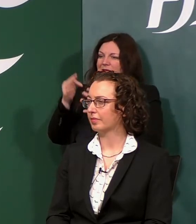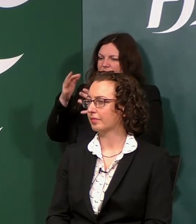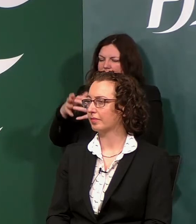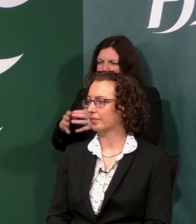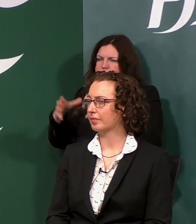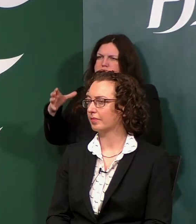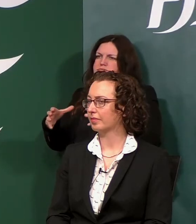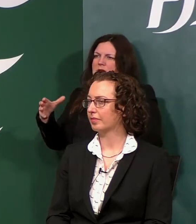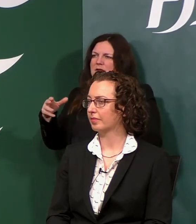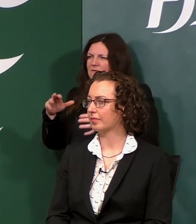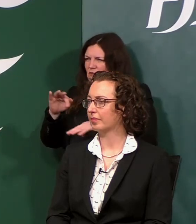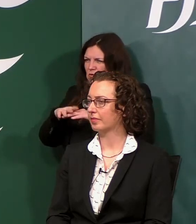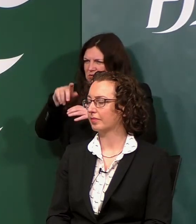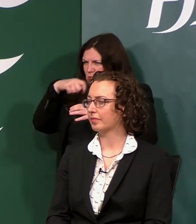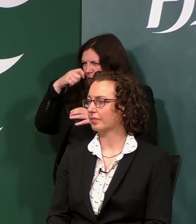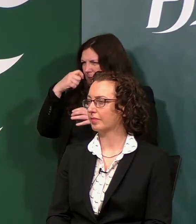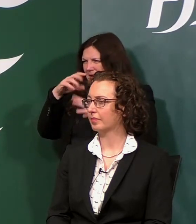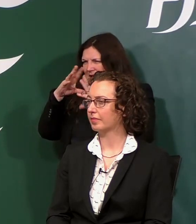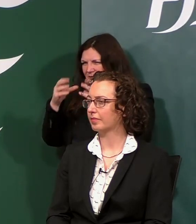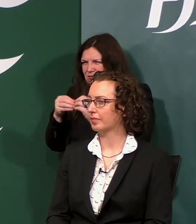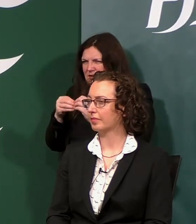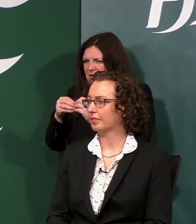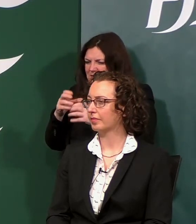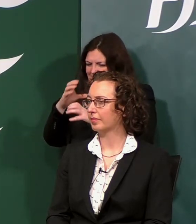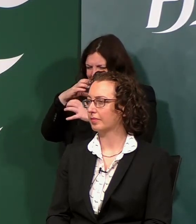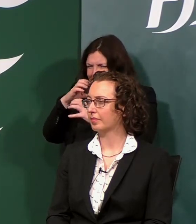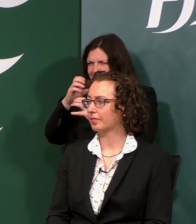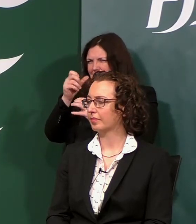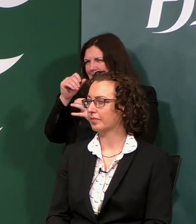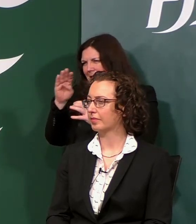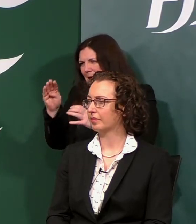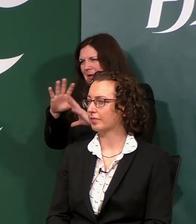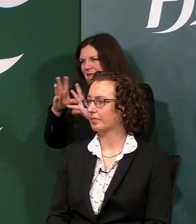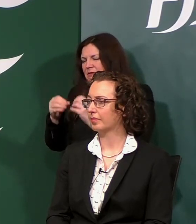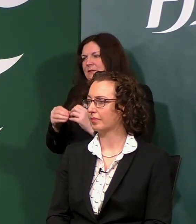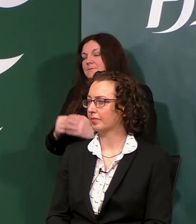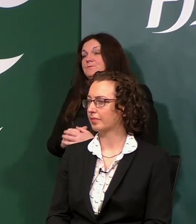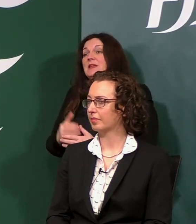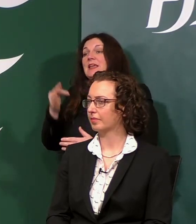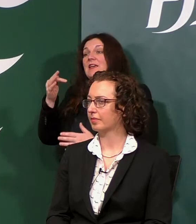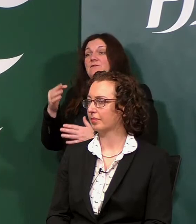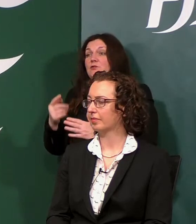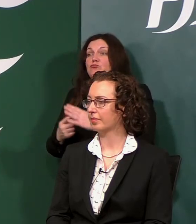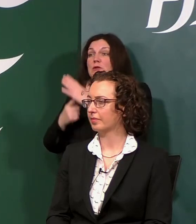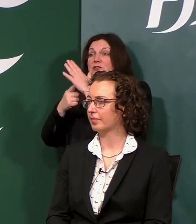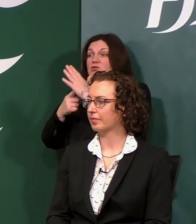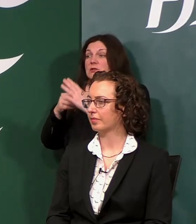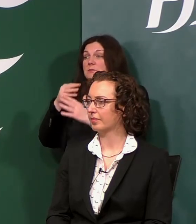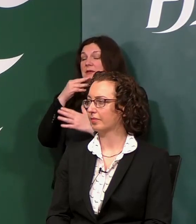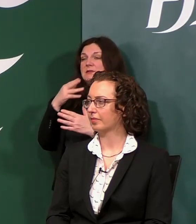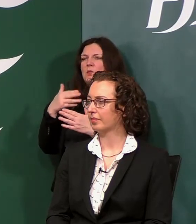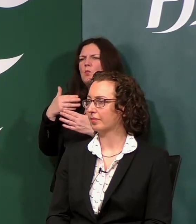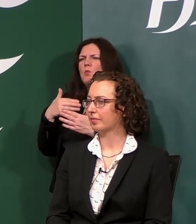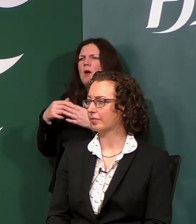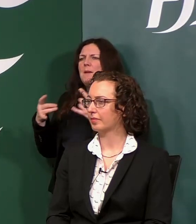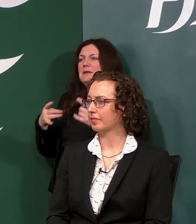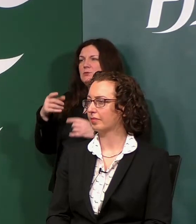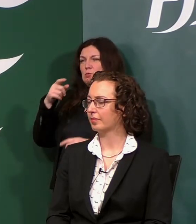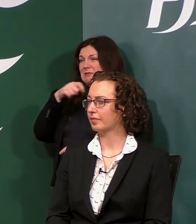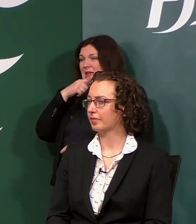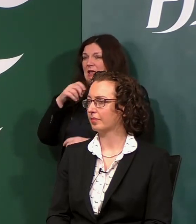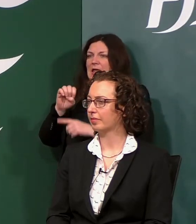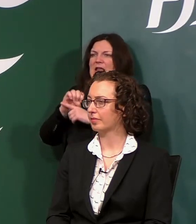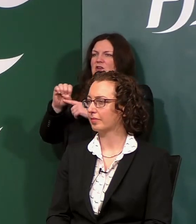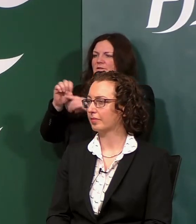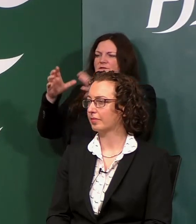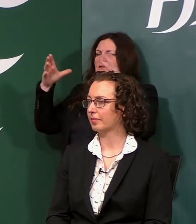swabbing processes that are out there as well. When you reach that peak, then, I mean, what sort of things do you look at? Is it sort of